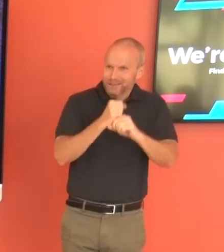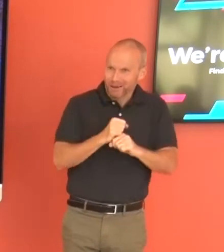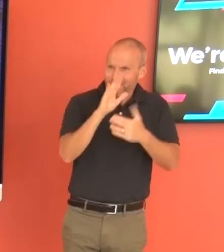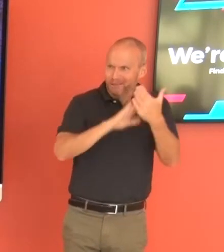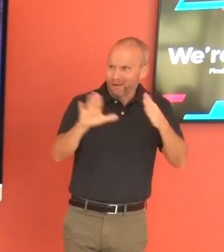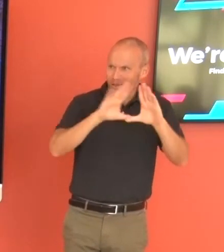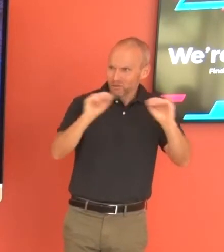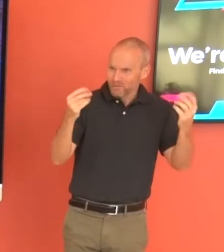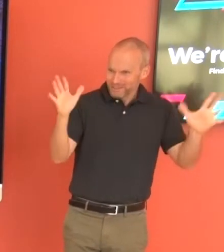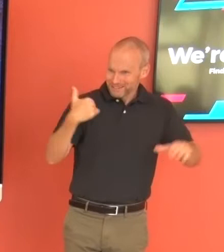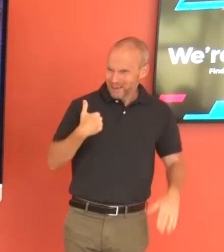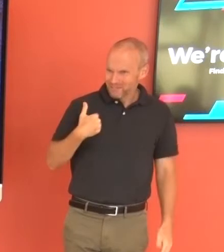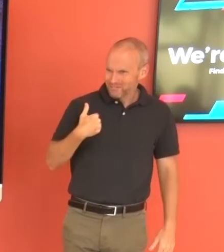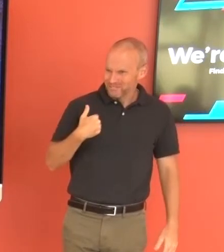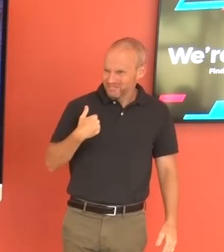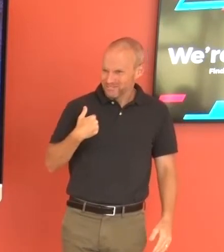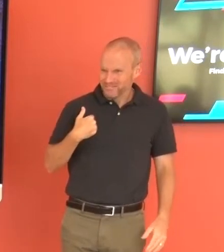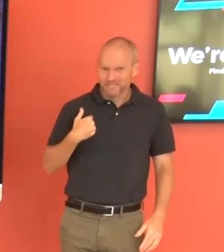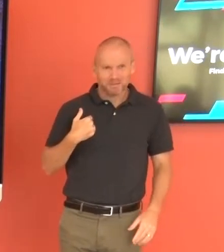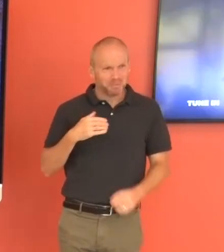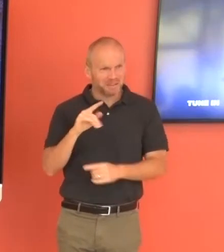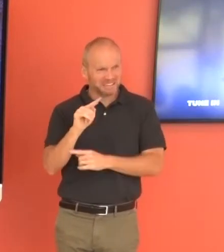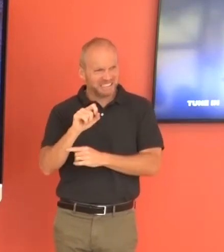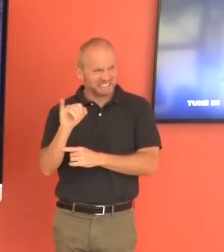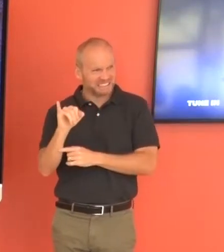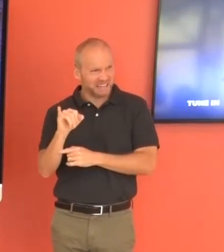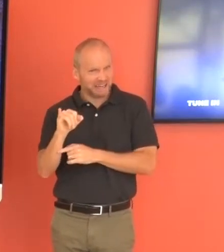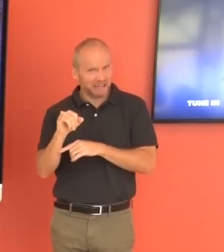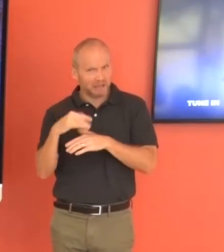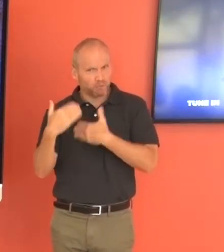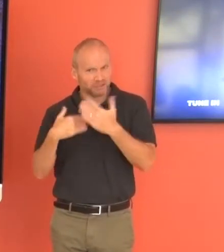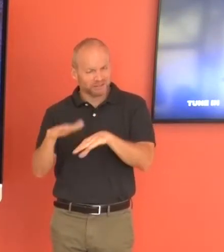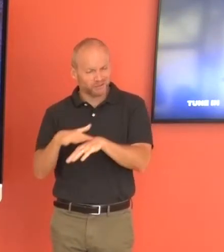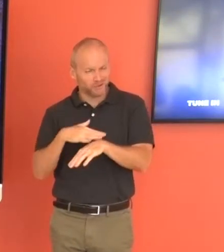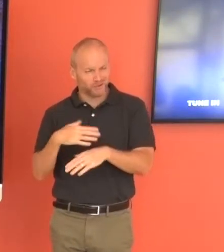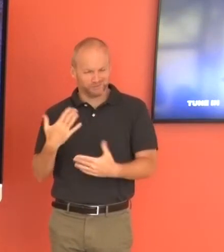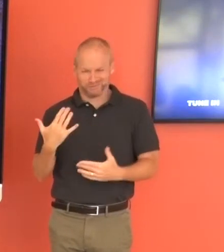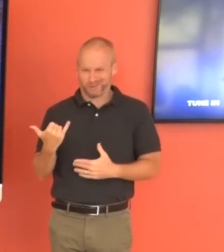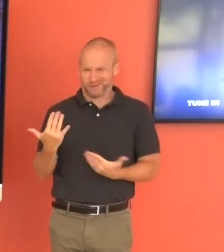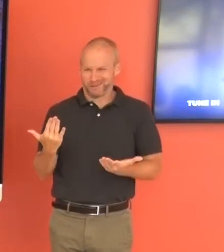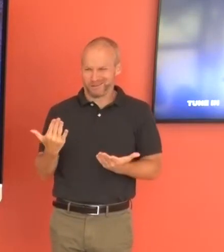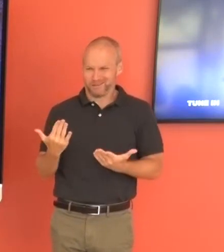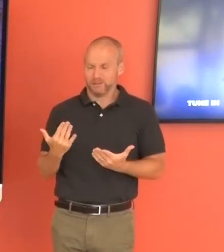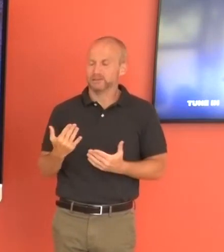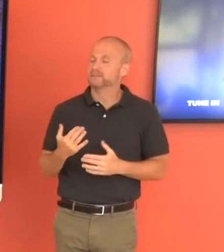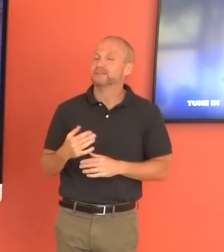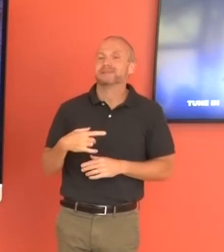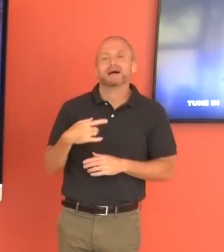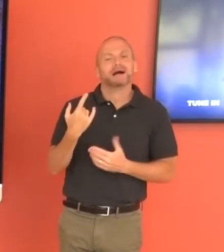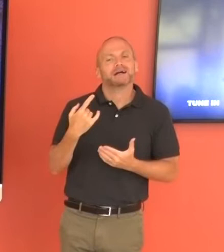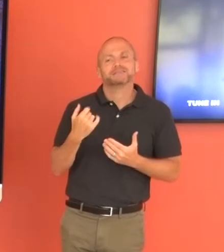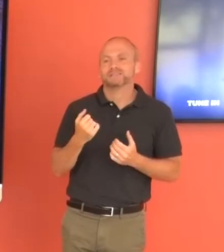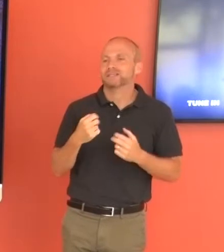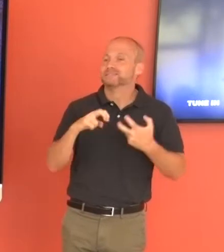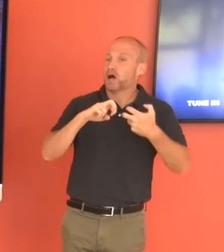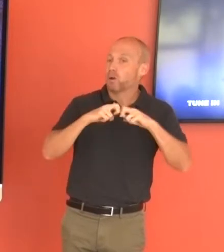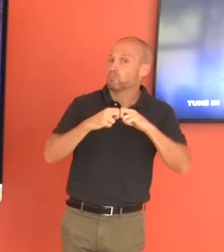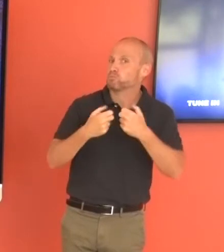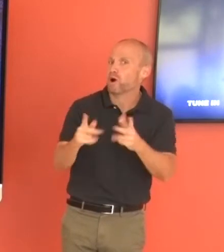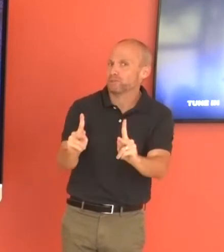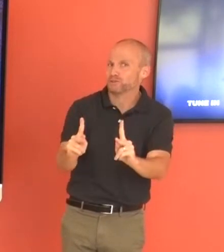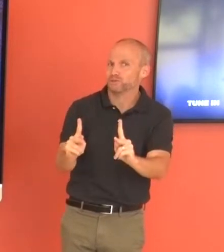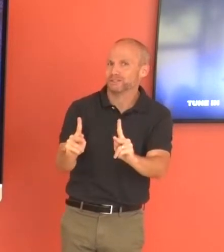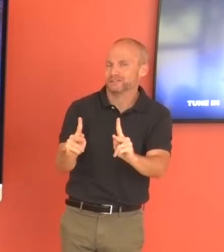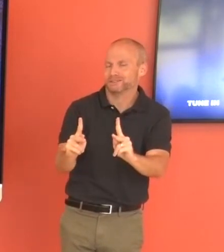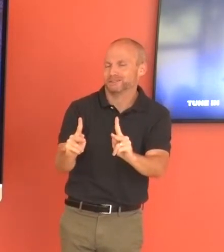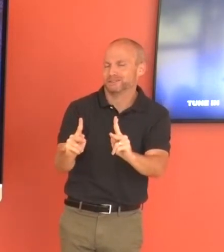degree. But we had some things because of the way it was set up. It's just an opportunity, a problem-tunity for us to